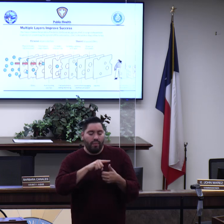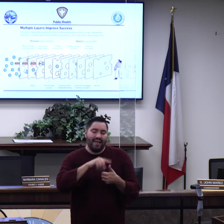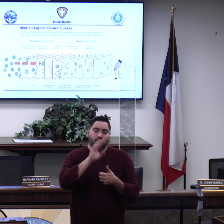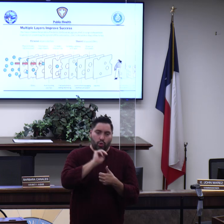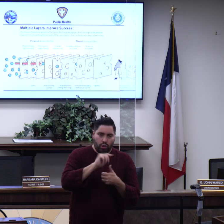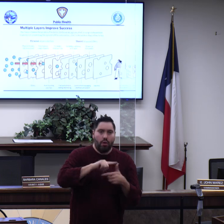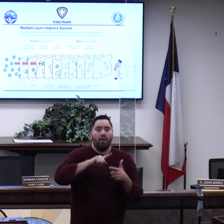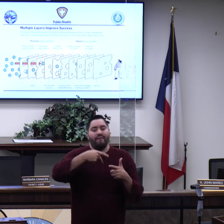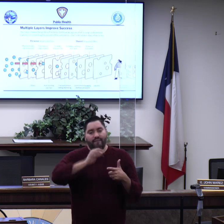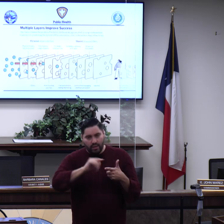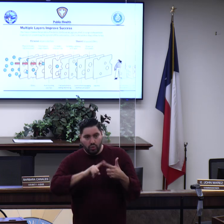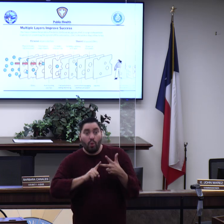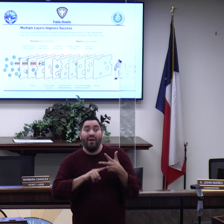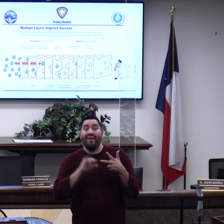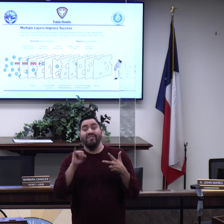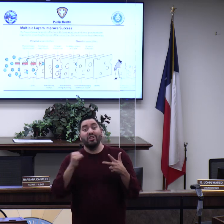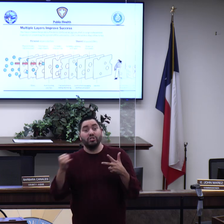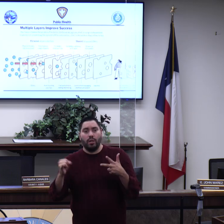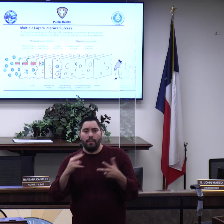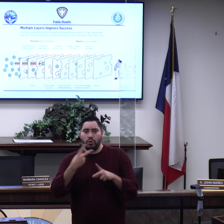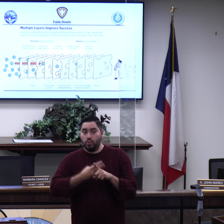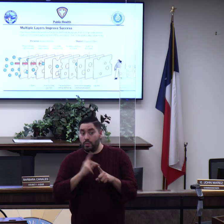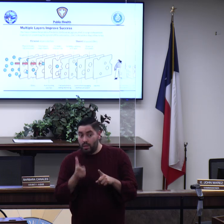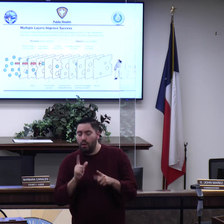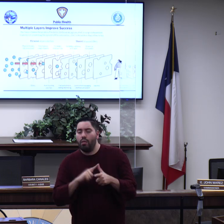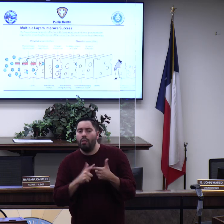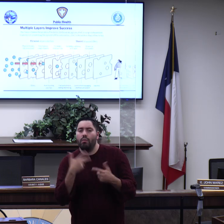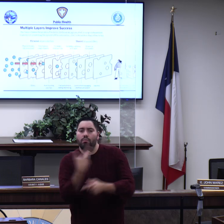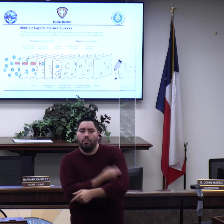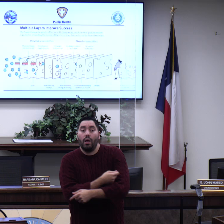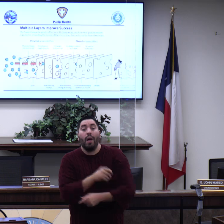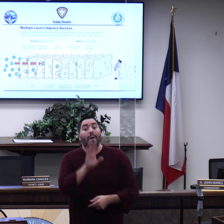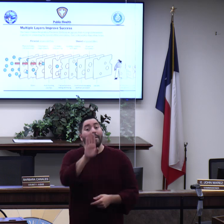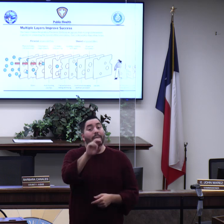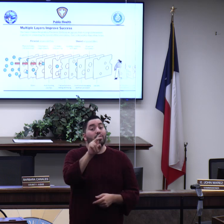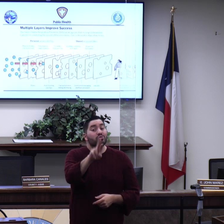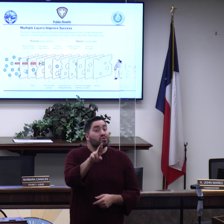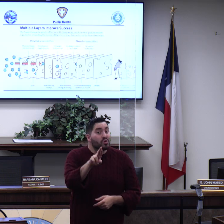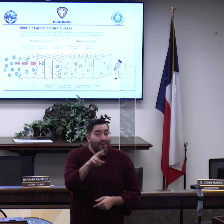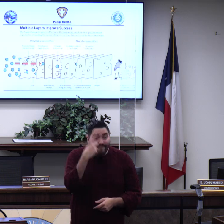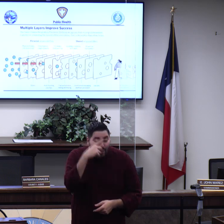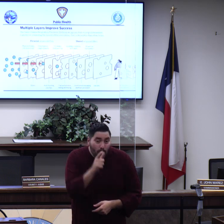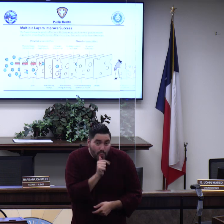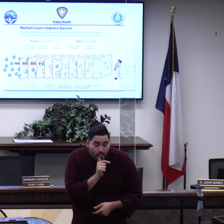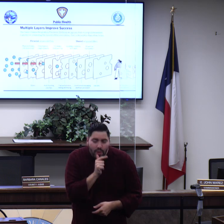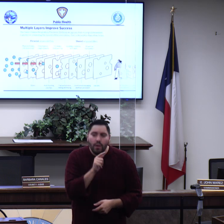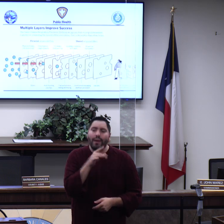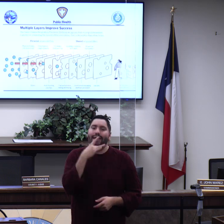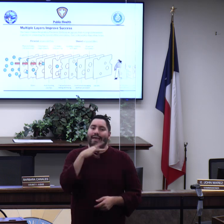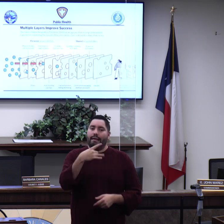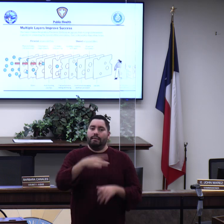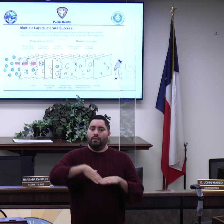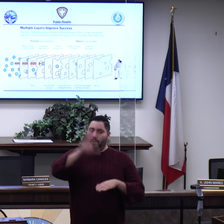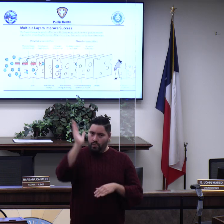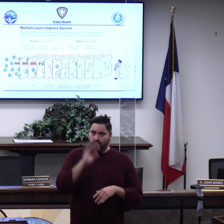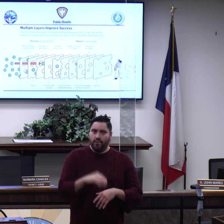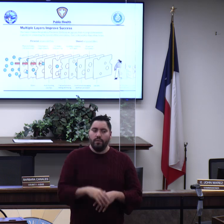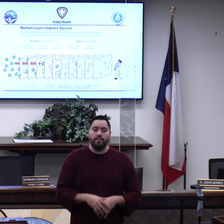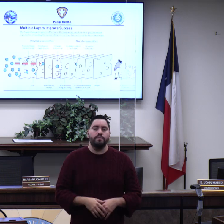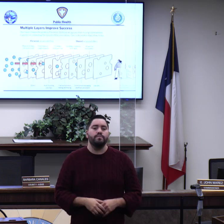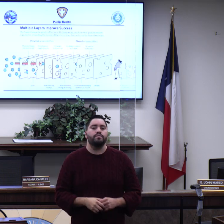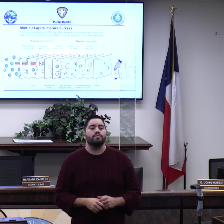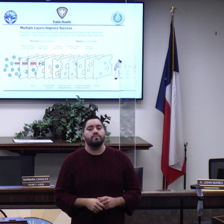are 18 years of age or older. Remember, boosters are only for 18 years of age and older.